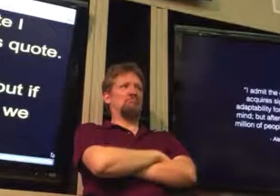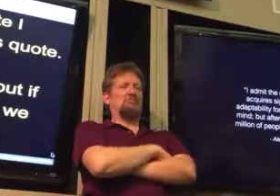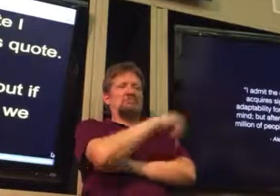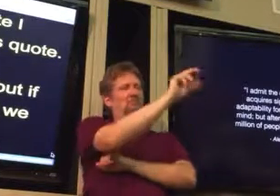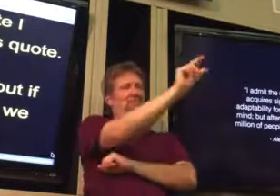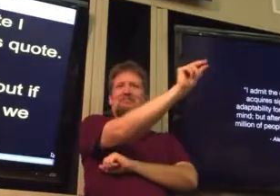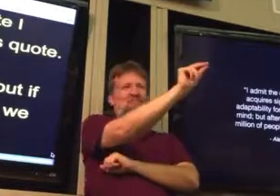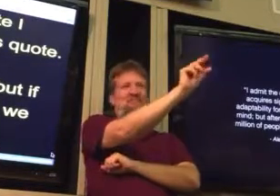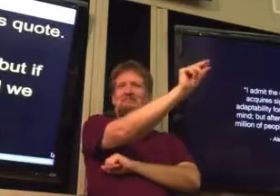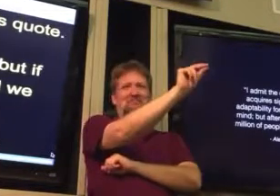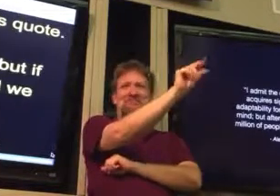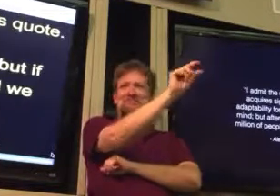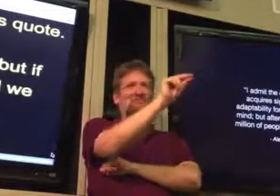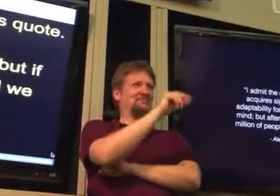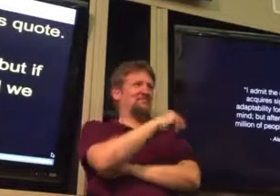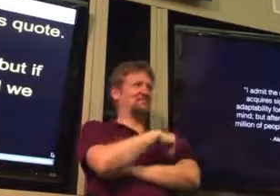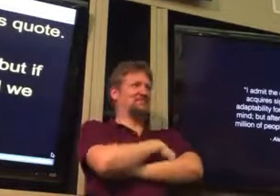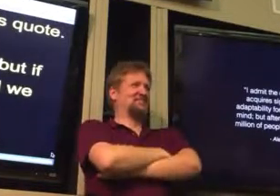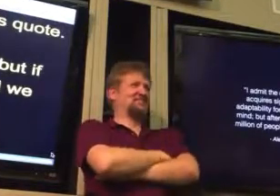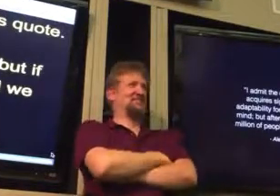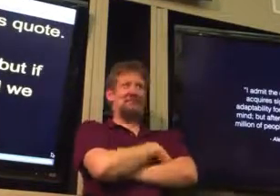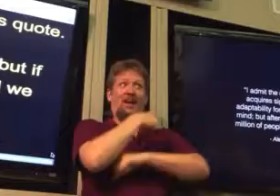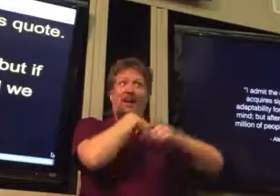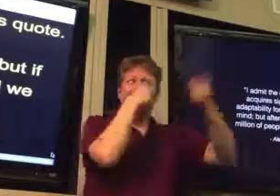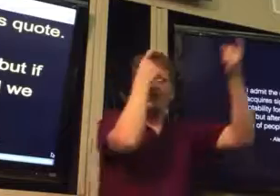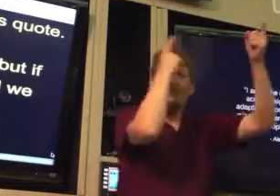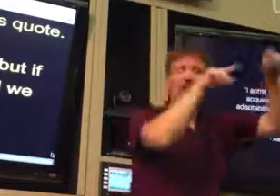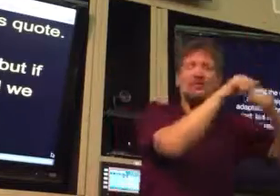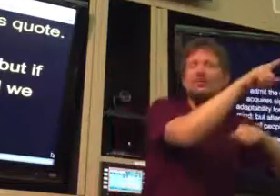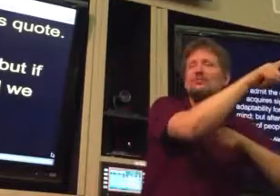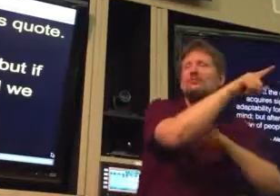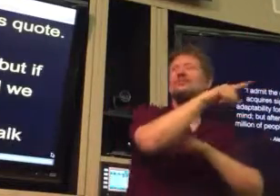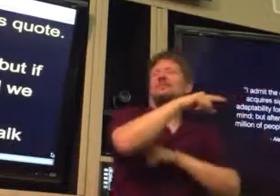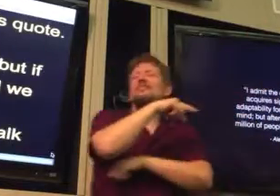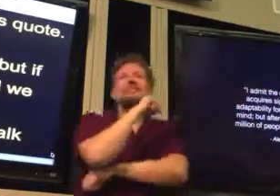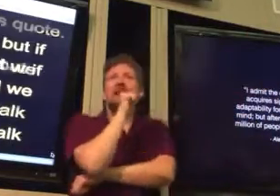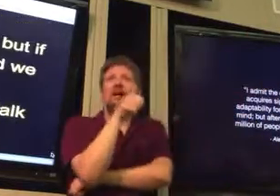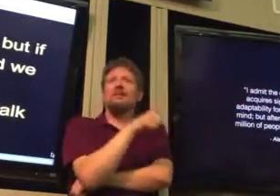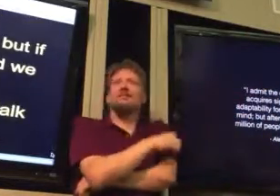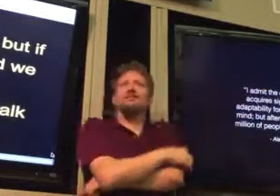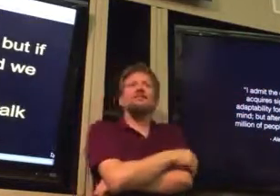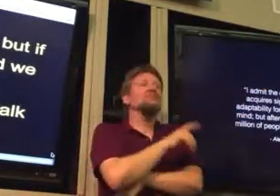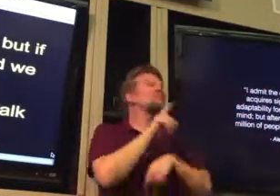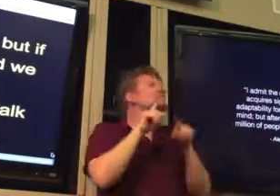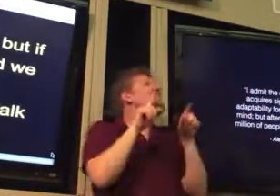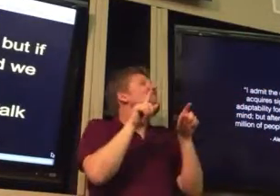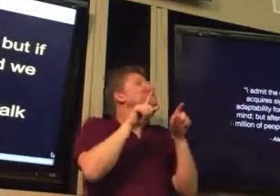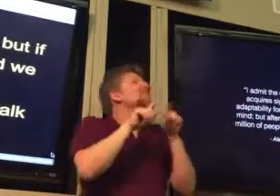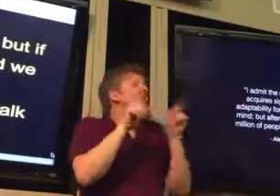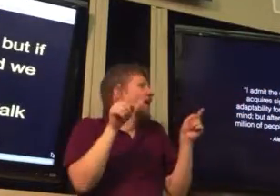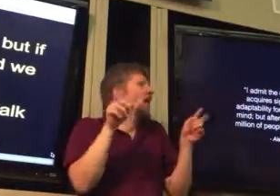I mean, we can talk about that, but no, I see some no's, and I agree with you. It's not a man's world, it's